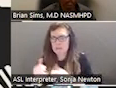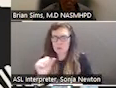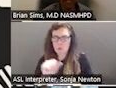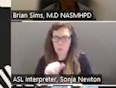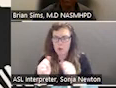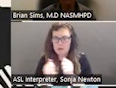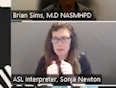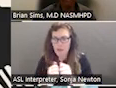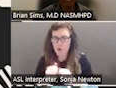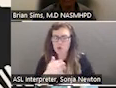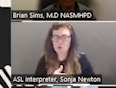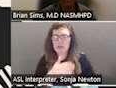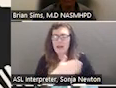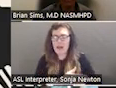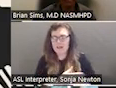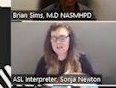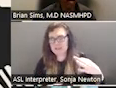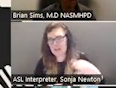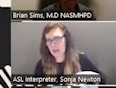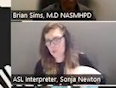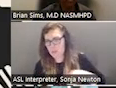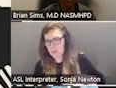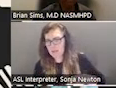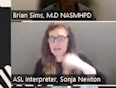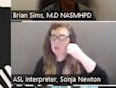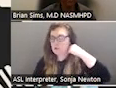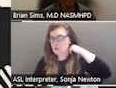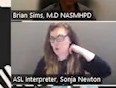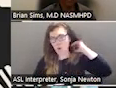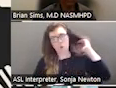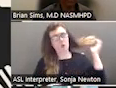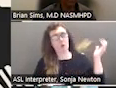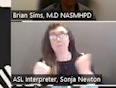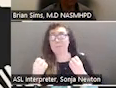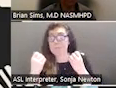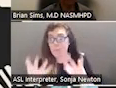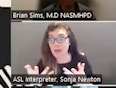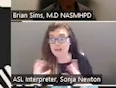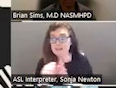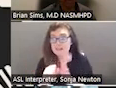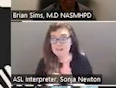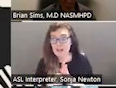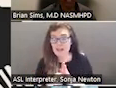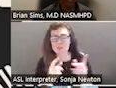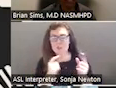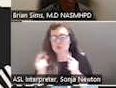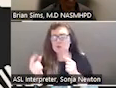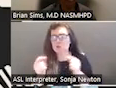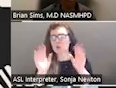their equity efforts. And it is just a shout out to many of the states that are doing some incredibly good work